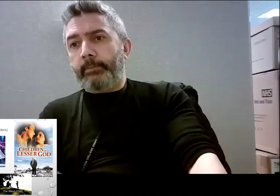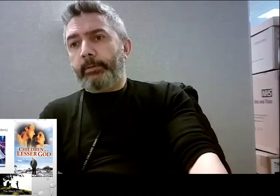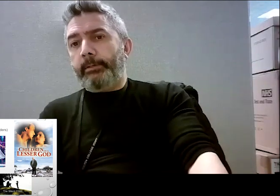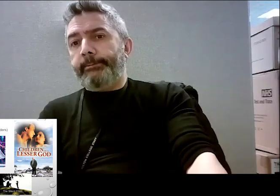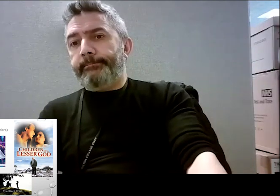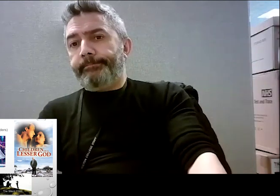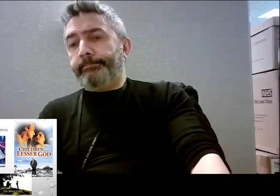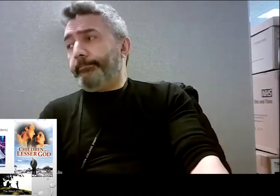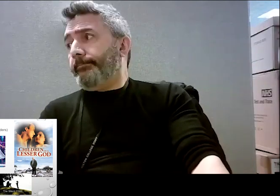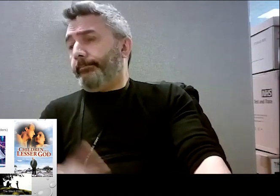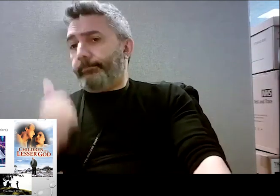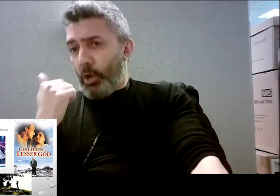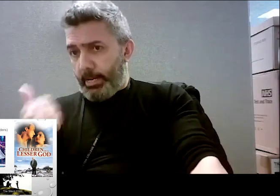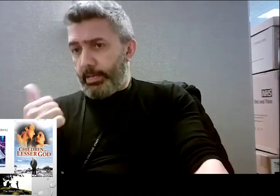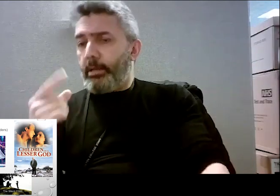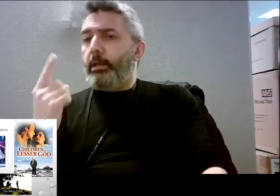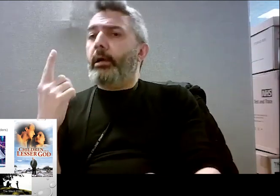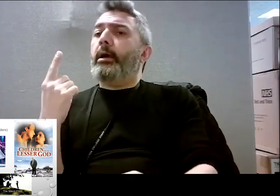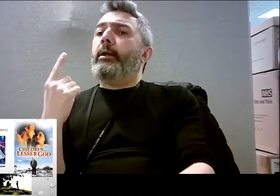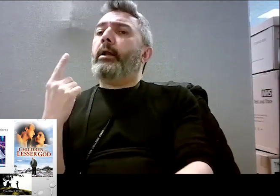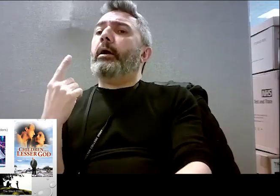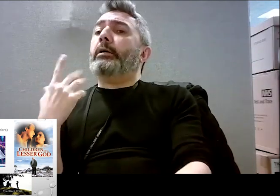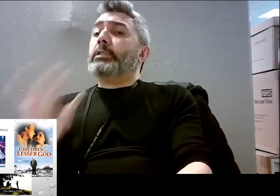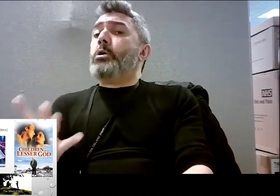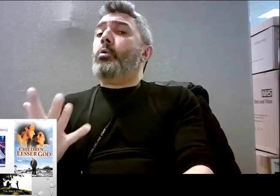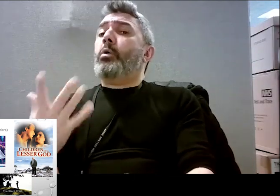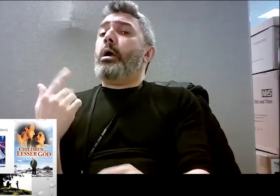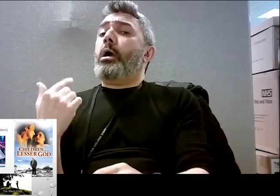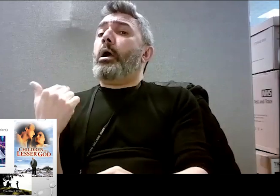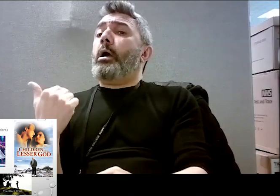they're related to the person that's going to the appointment or is having the meeting.